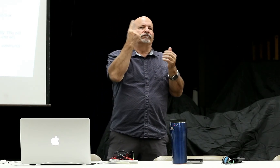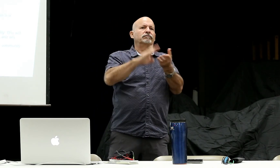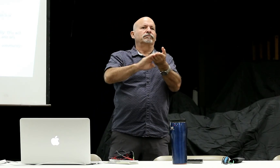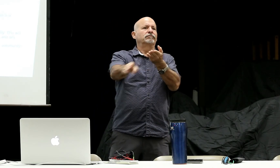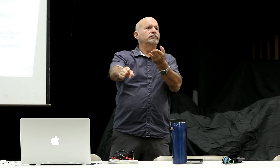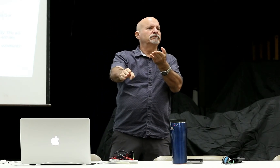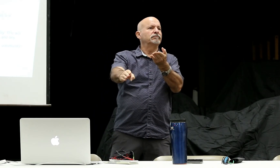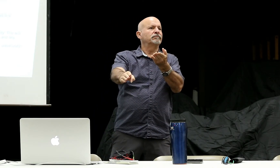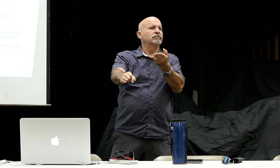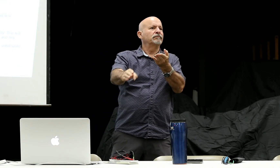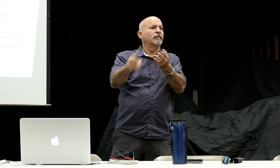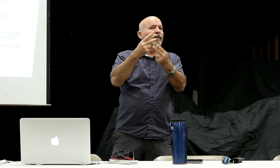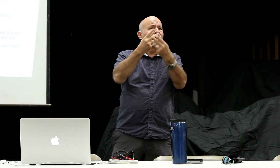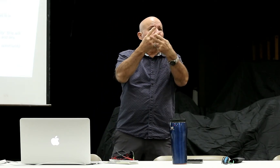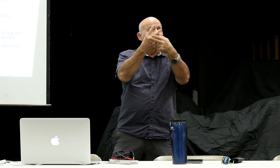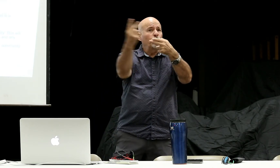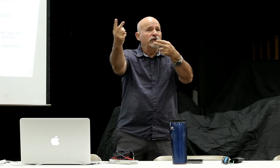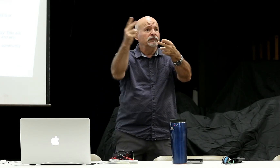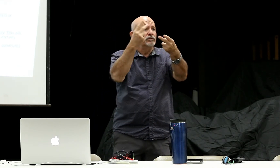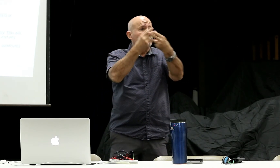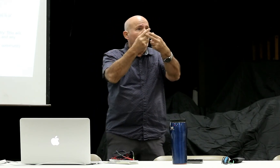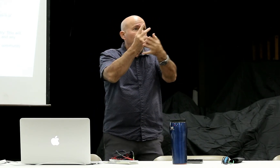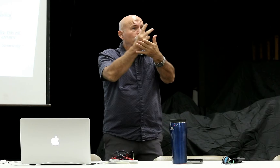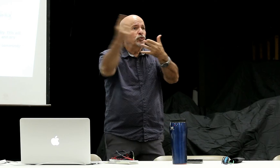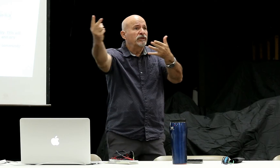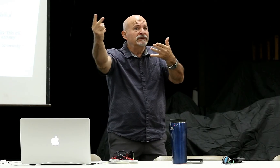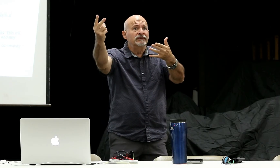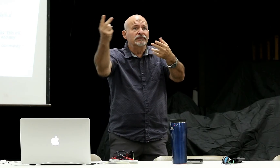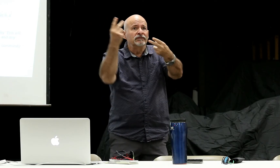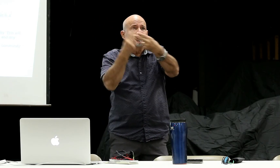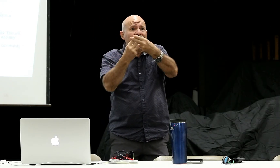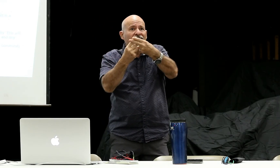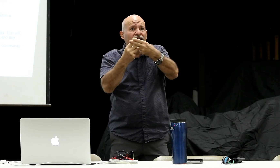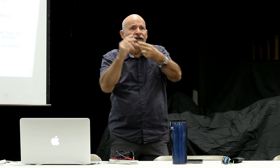again, there was an oral school there, so there was a lot of listening and speaking,